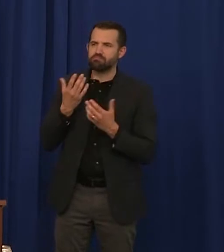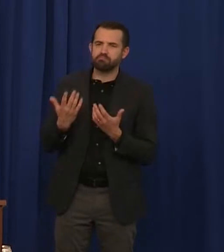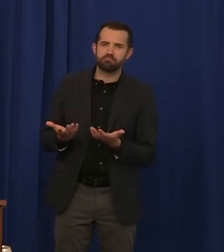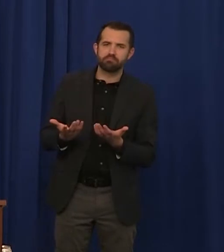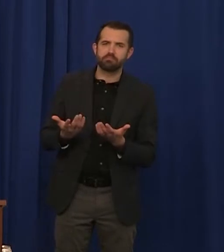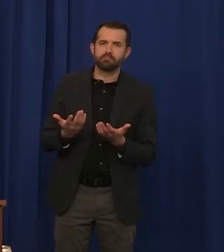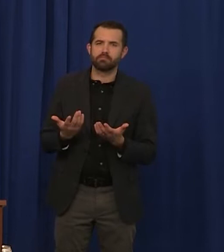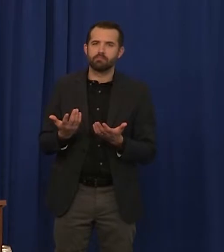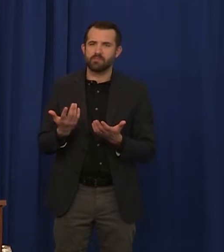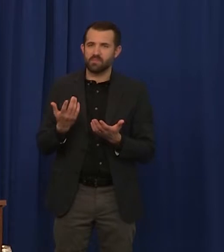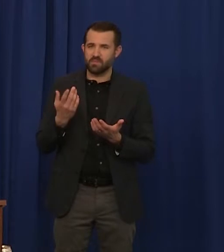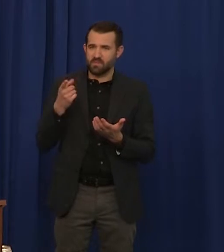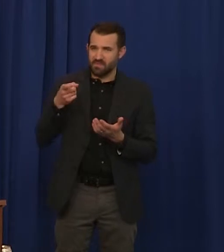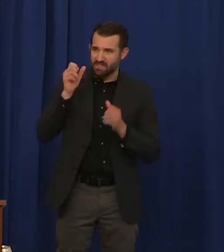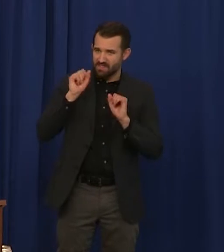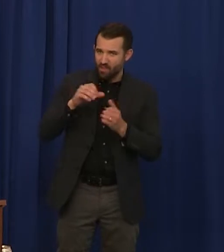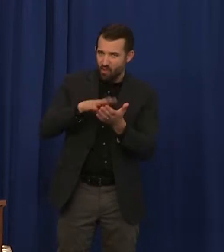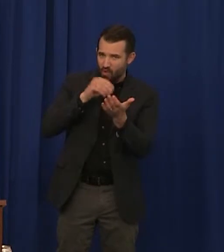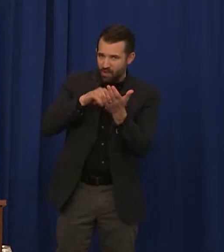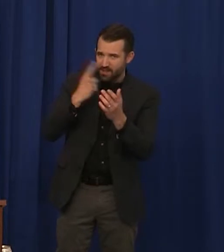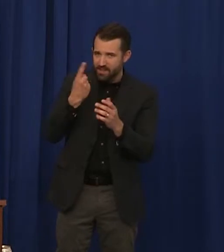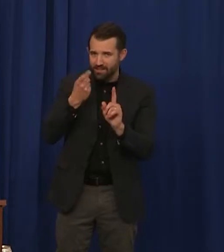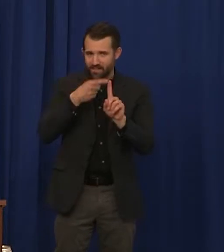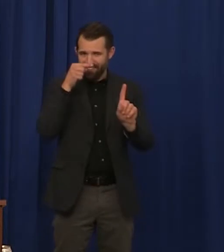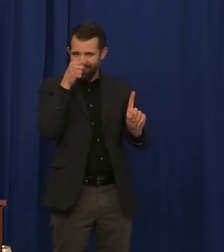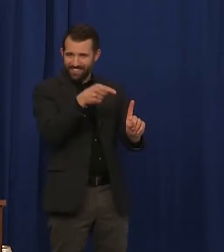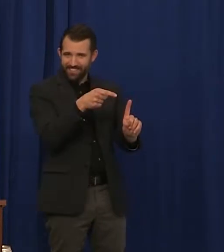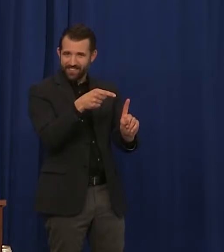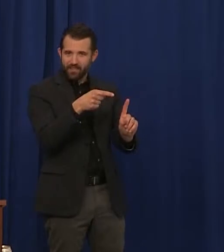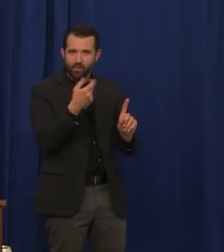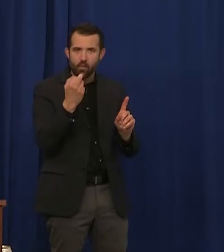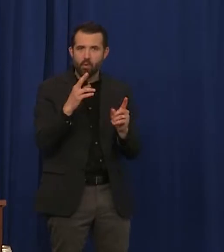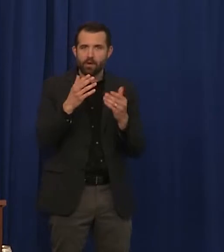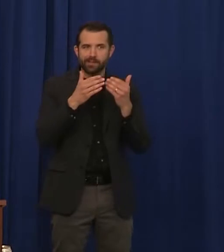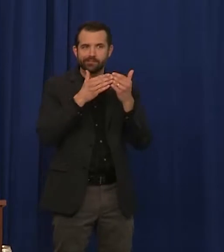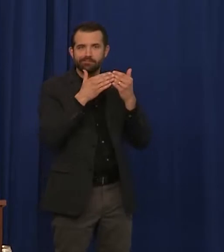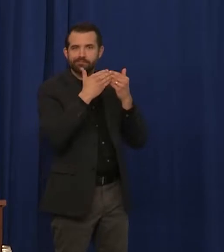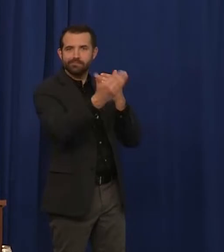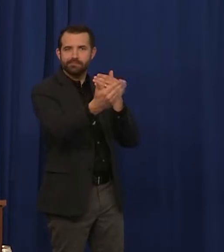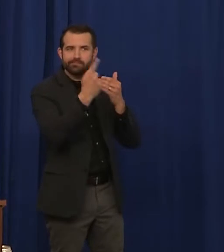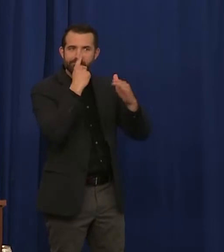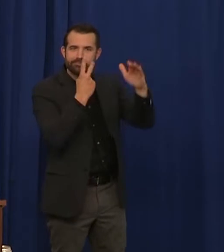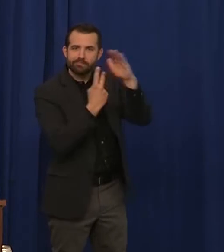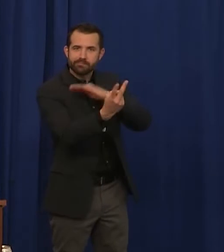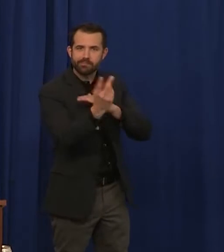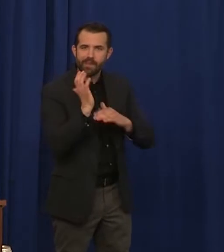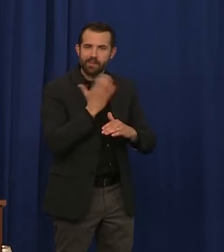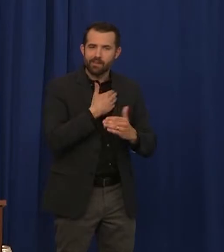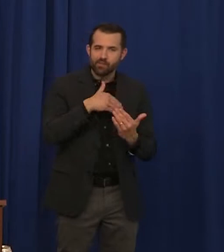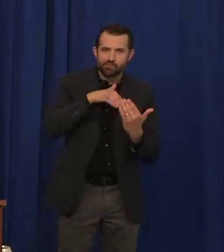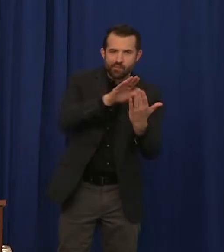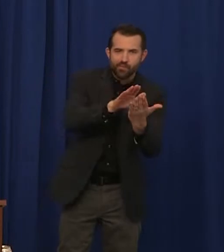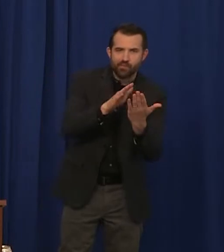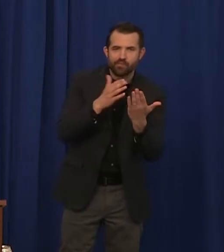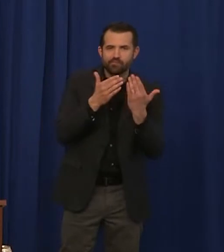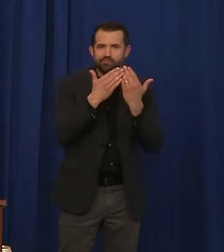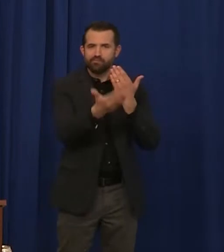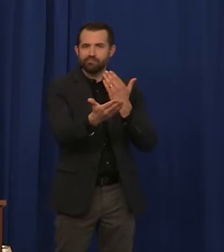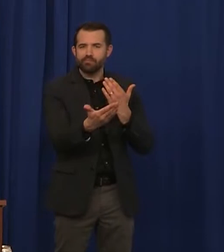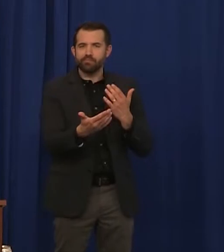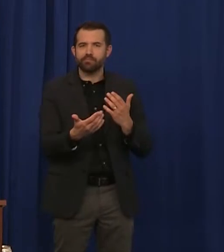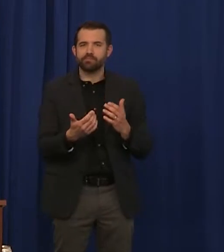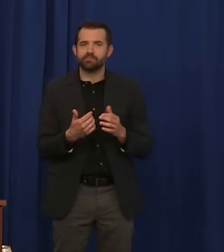anything to be learned from it? And if so, what should we do going forward? Or are we talking about instances where this may not have